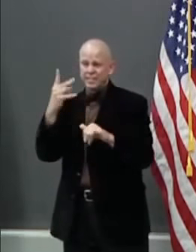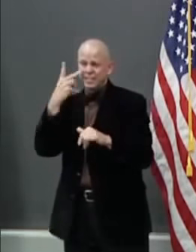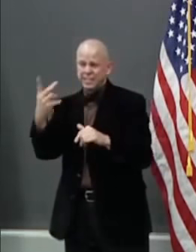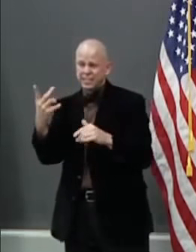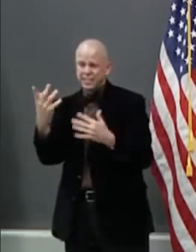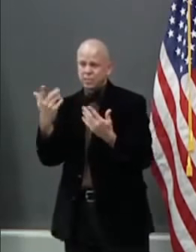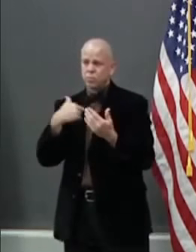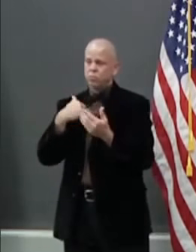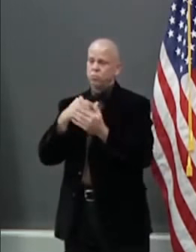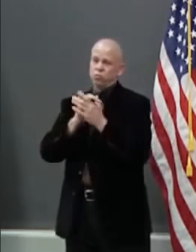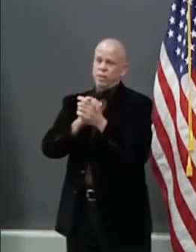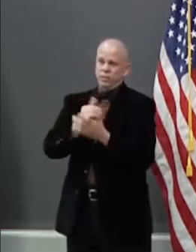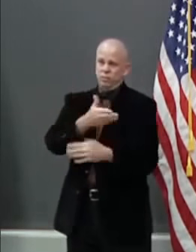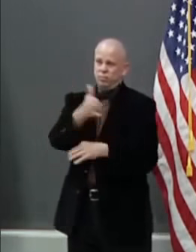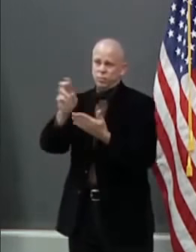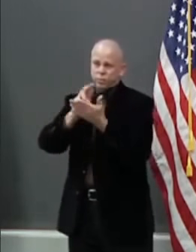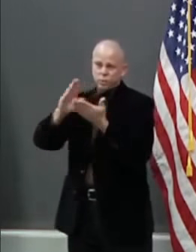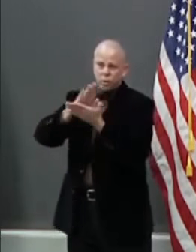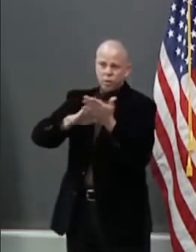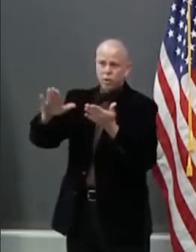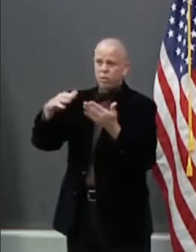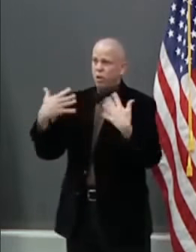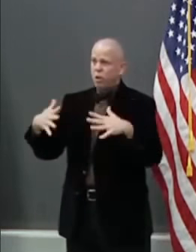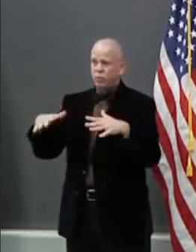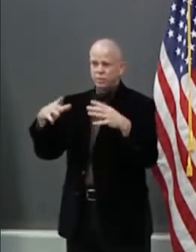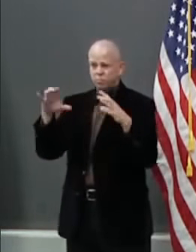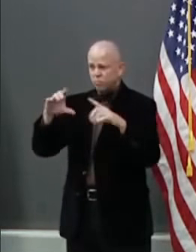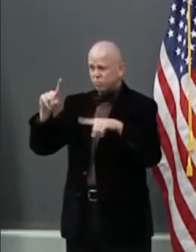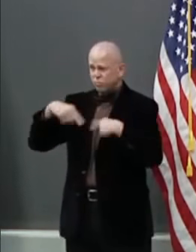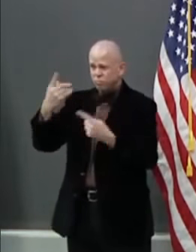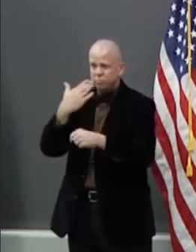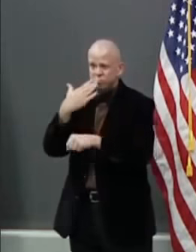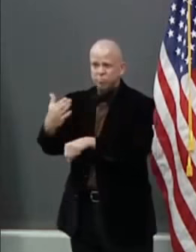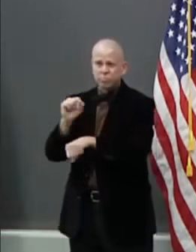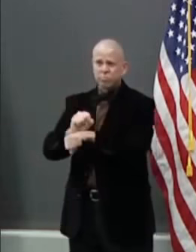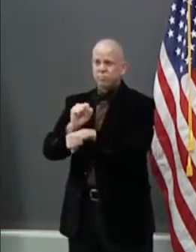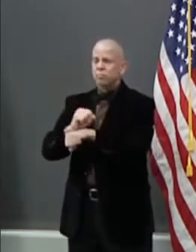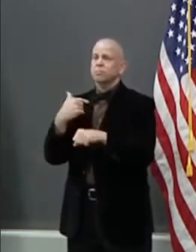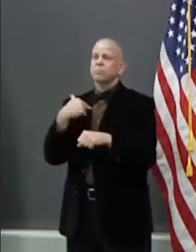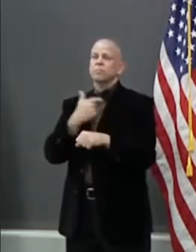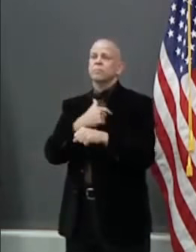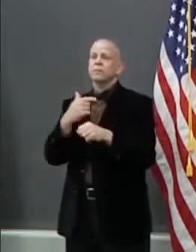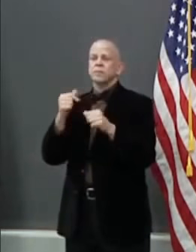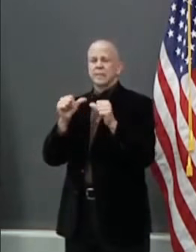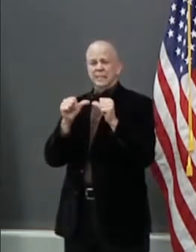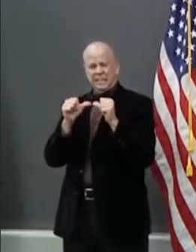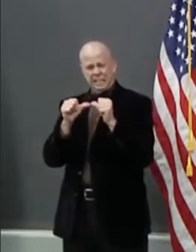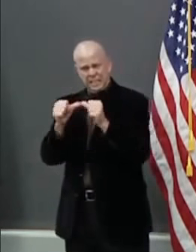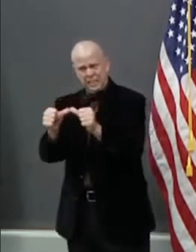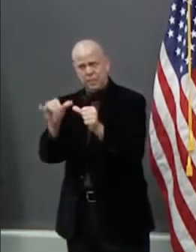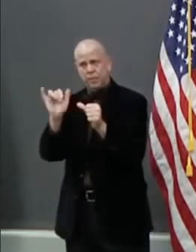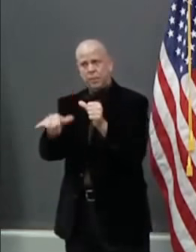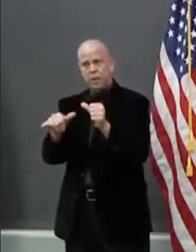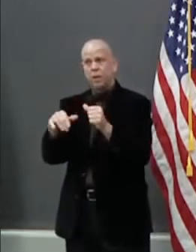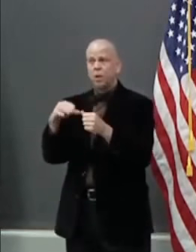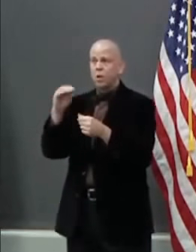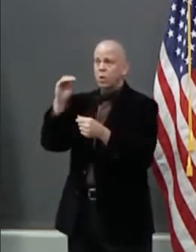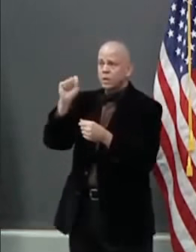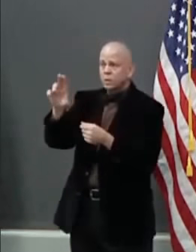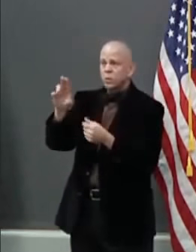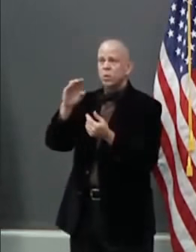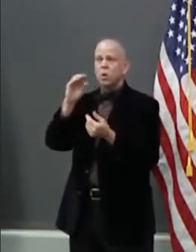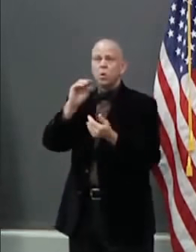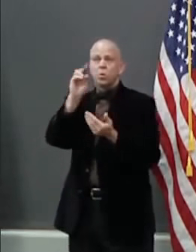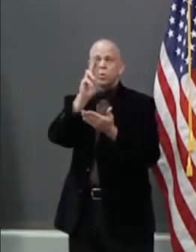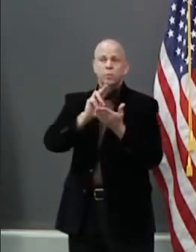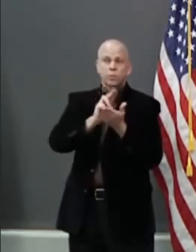universities on the steps they've taken and ask them to continue those steps. And we'll see how OSU and the University of Oregon do this weekend and how our